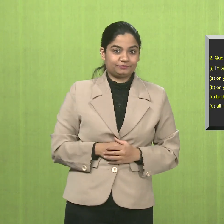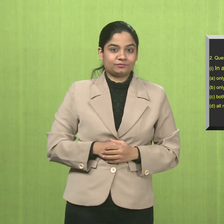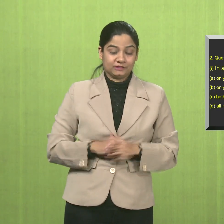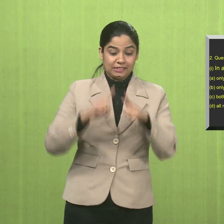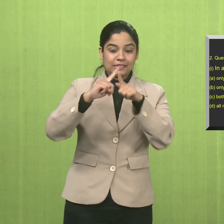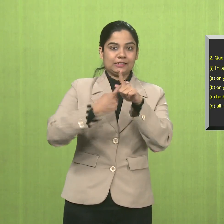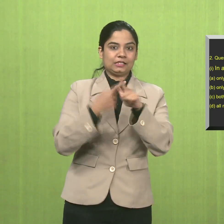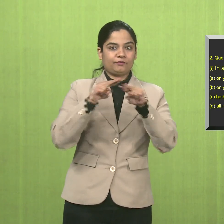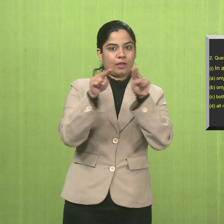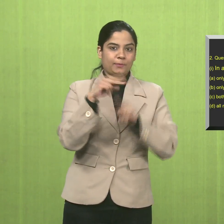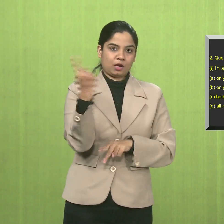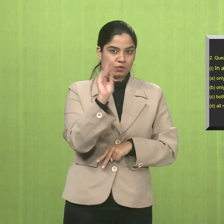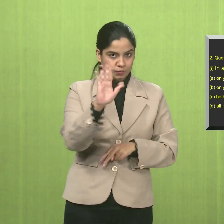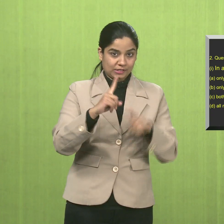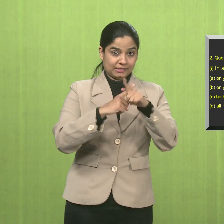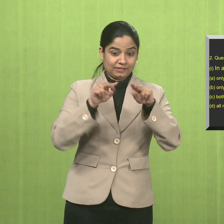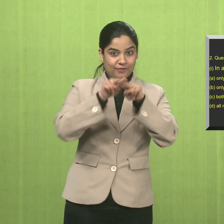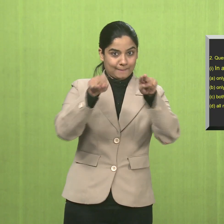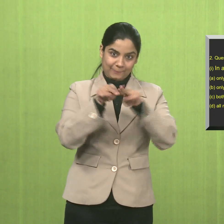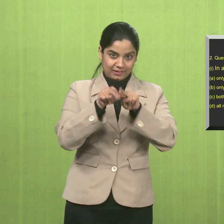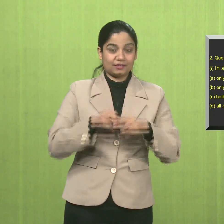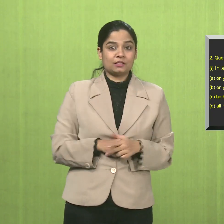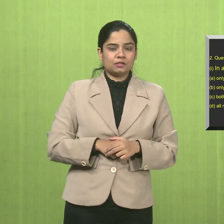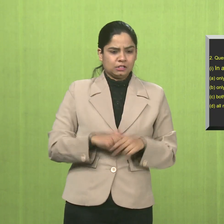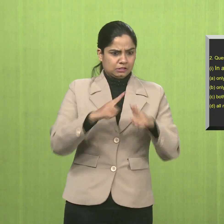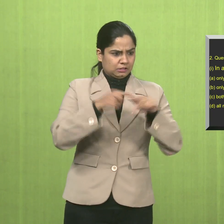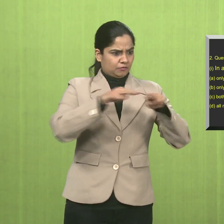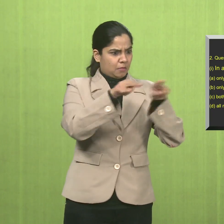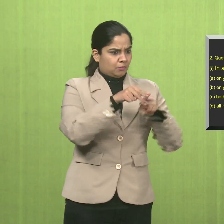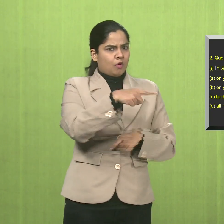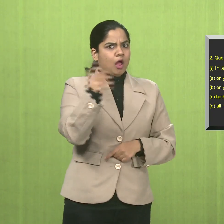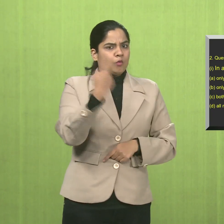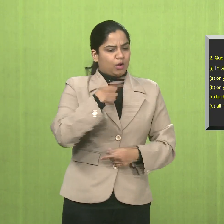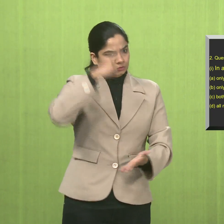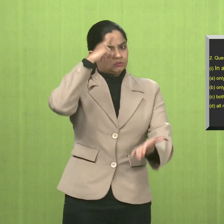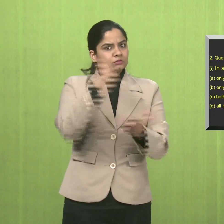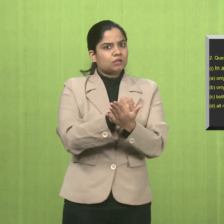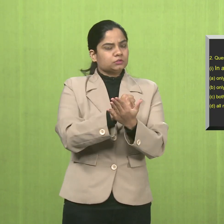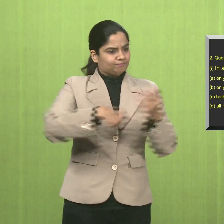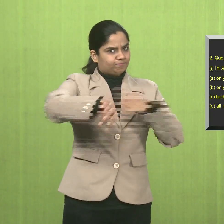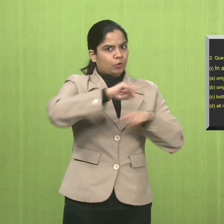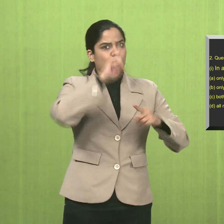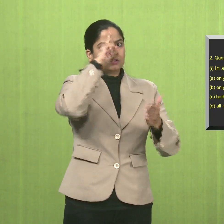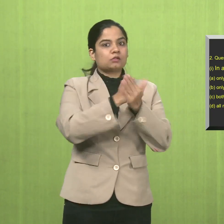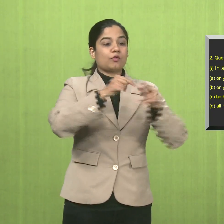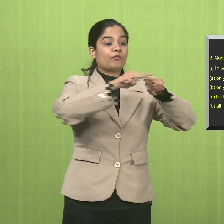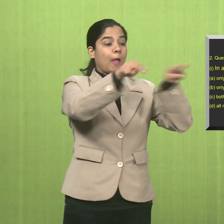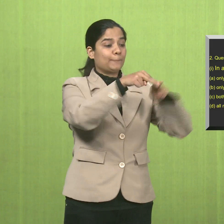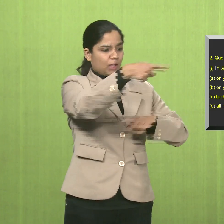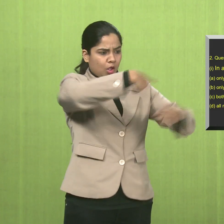Question second. This is related to joint family. Pick the right answer. In the joint family, all